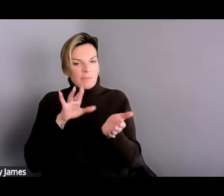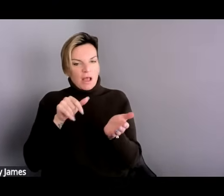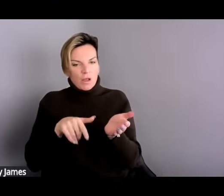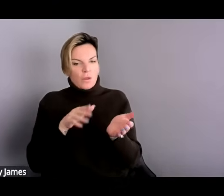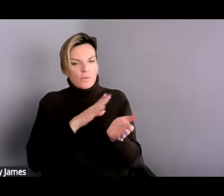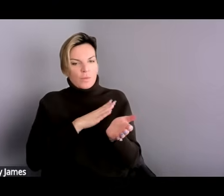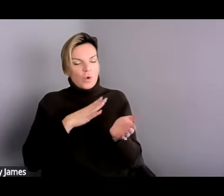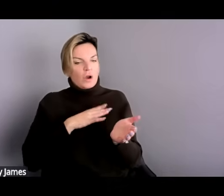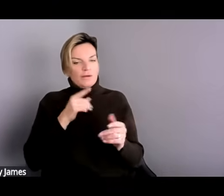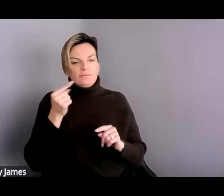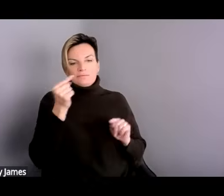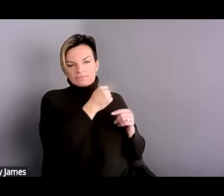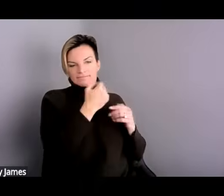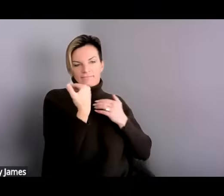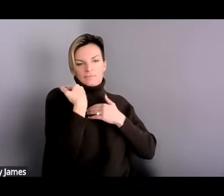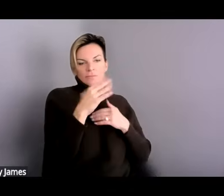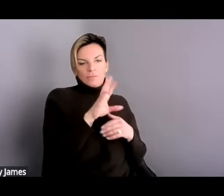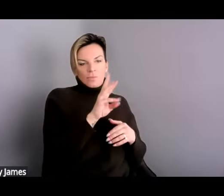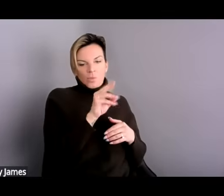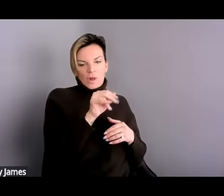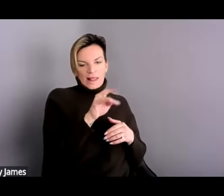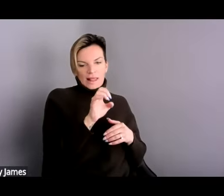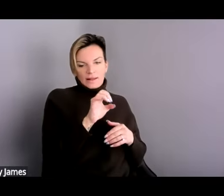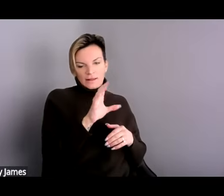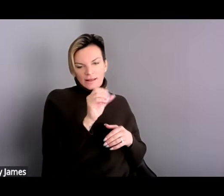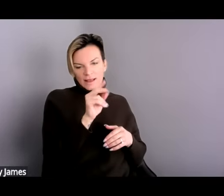I signed a petition for a candidate